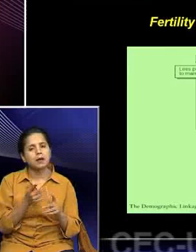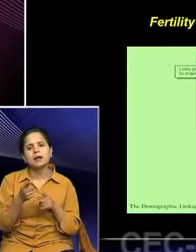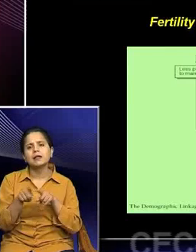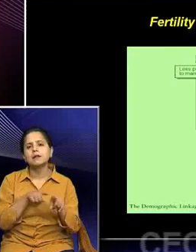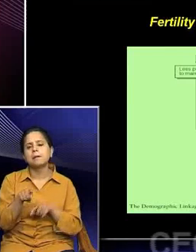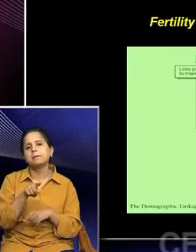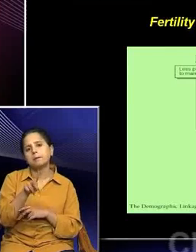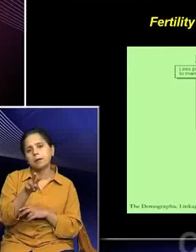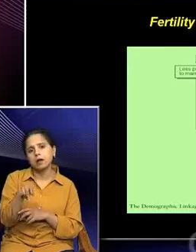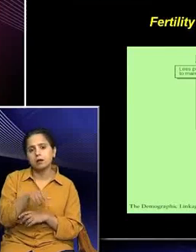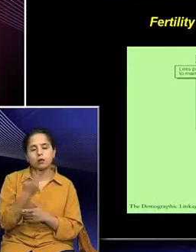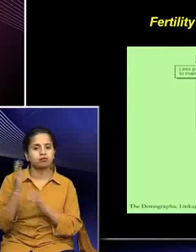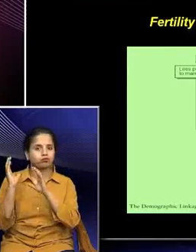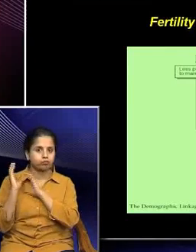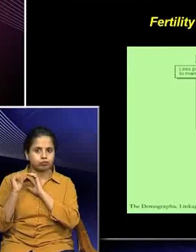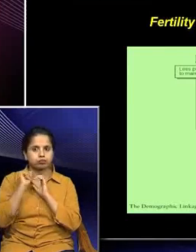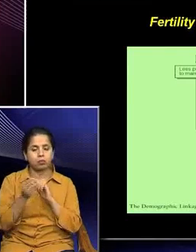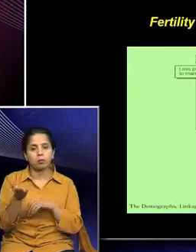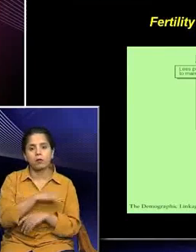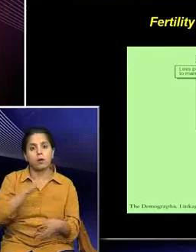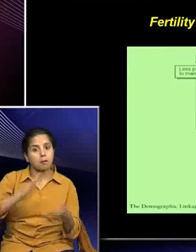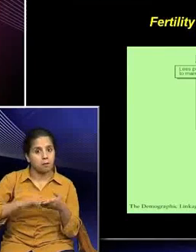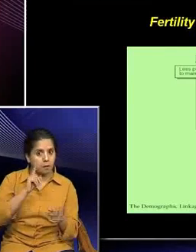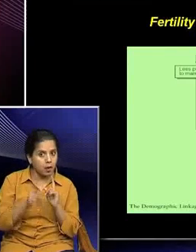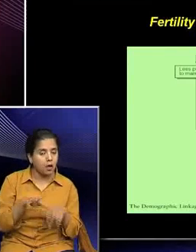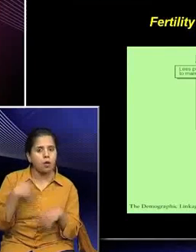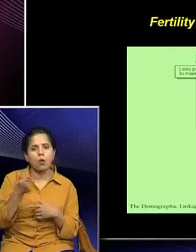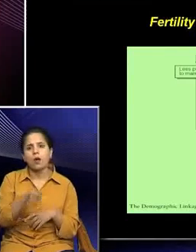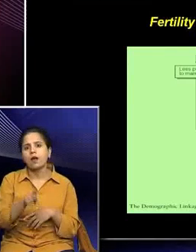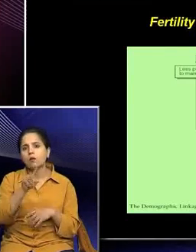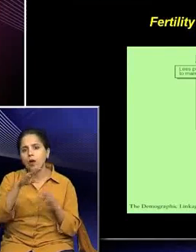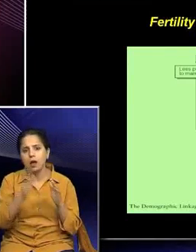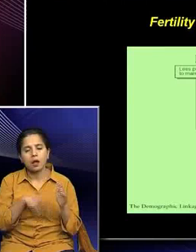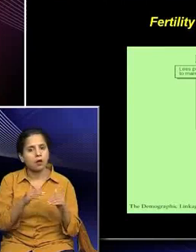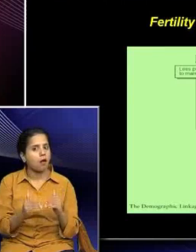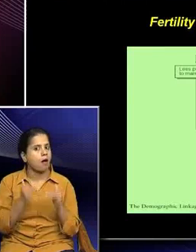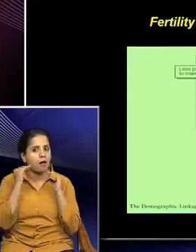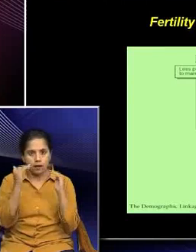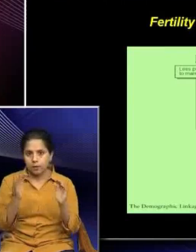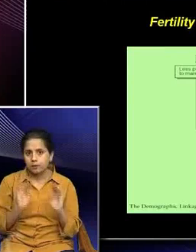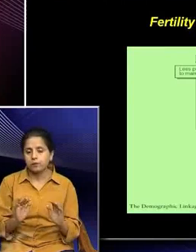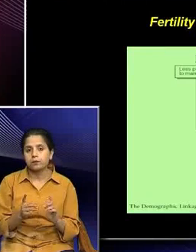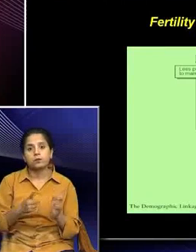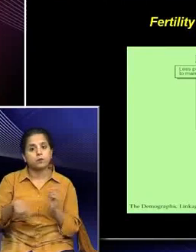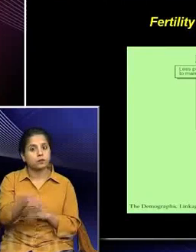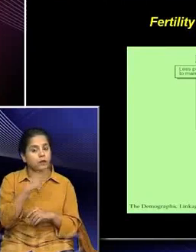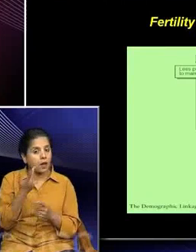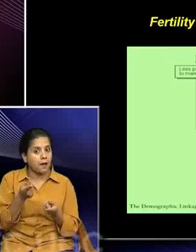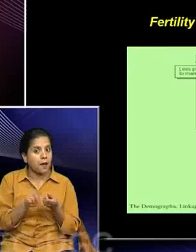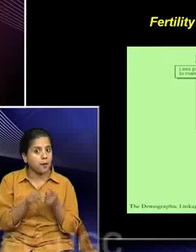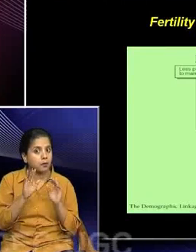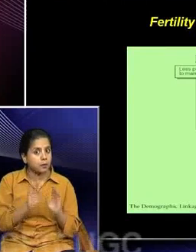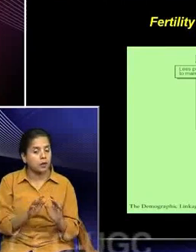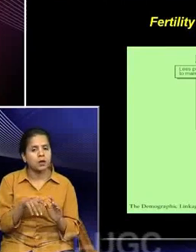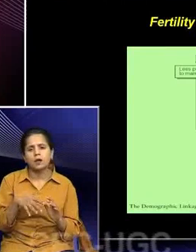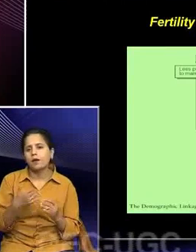that burden of early marriage and teenage pregnancy is high. In those circumstances,